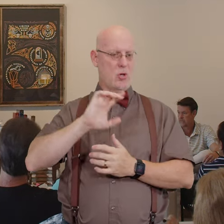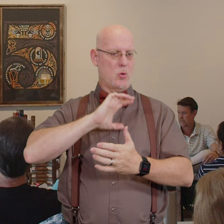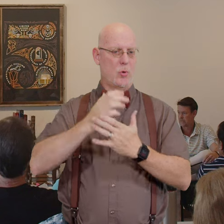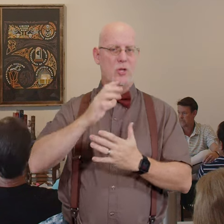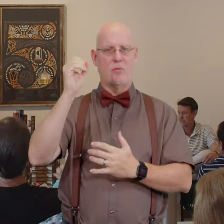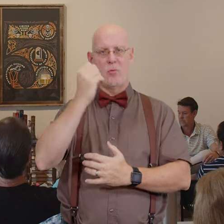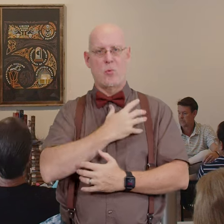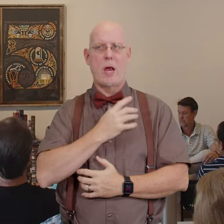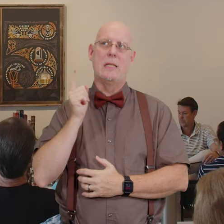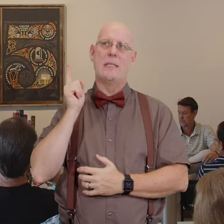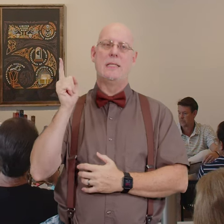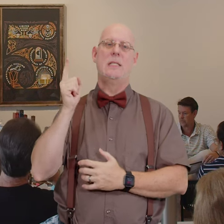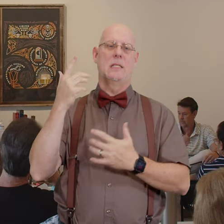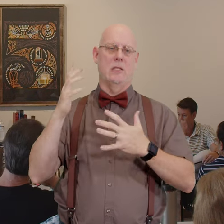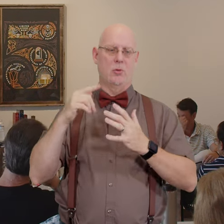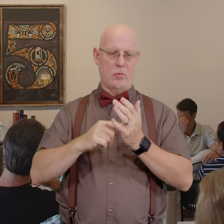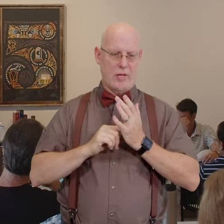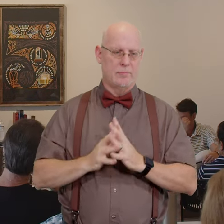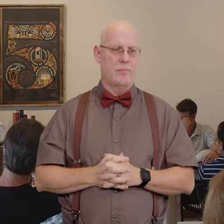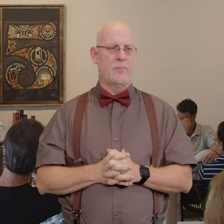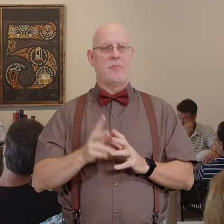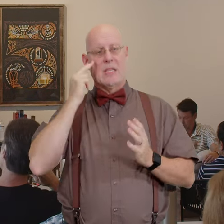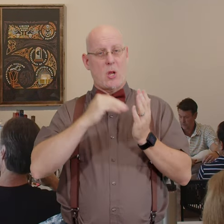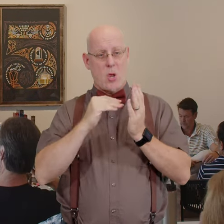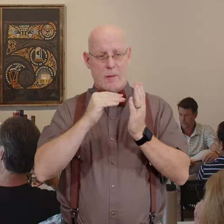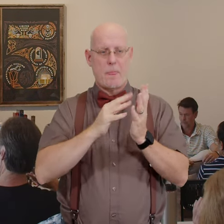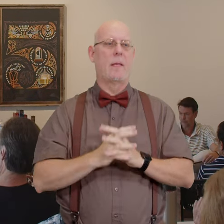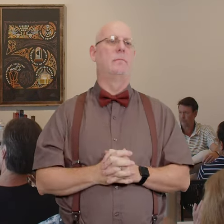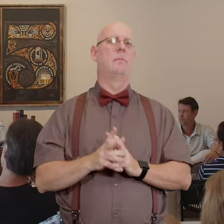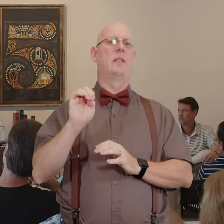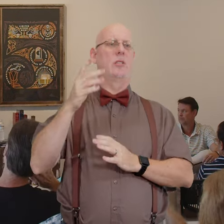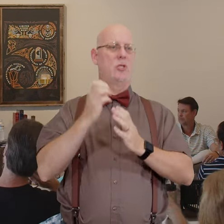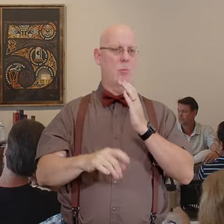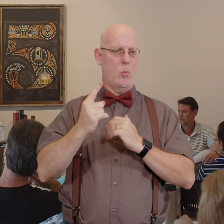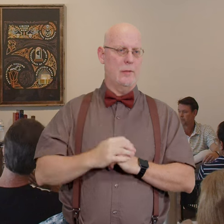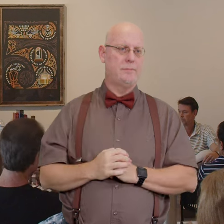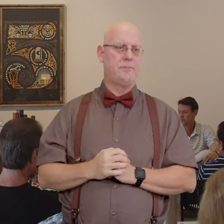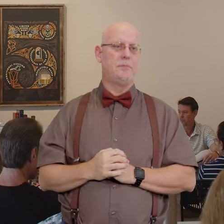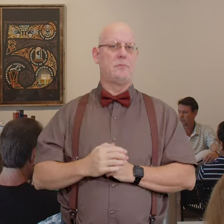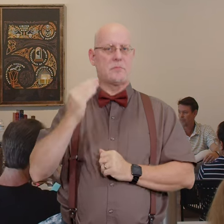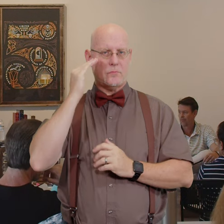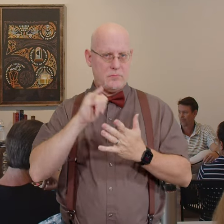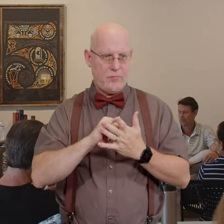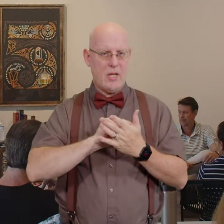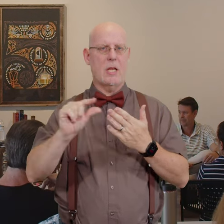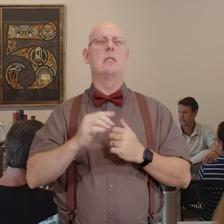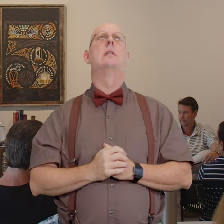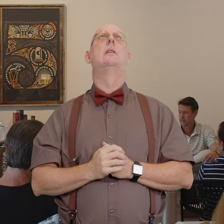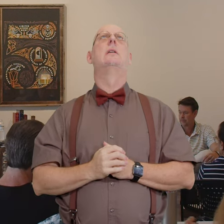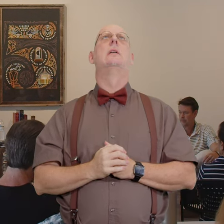the riches of grace he has revealed. And you see this again and again, like Ephesians chapter 1, if you're familiar with